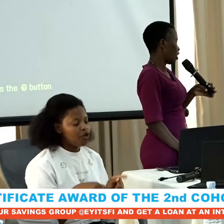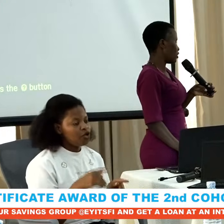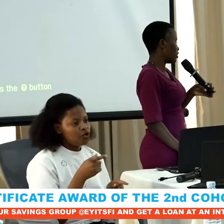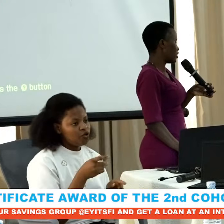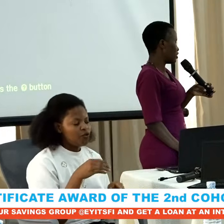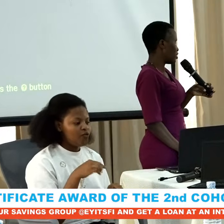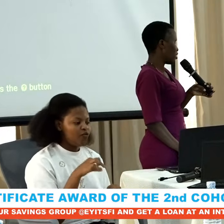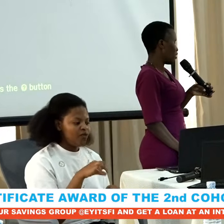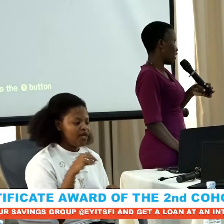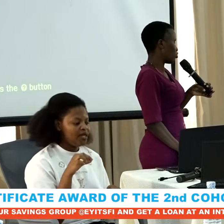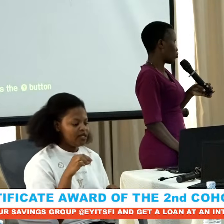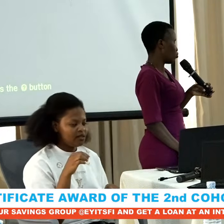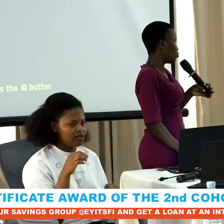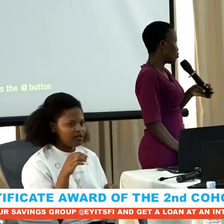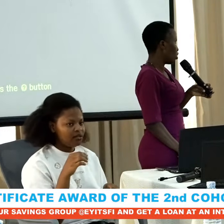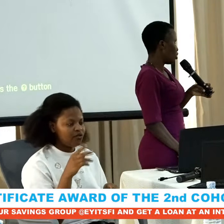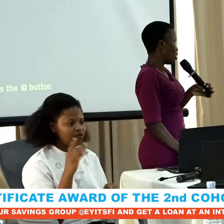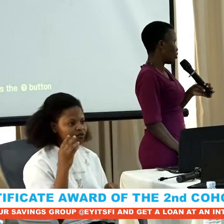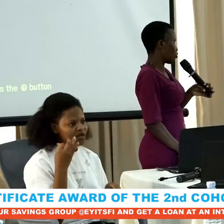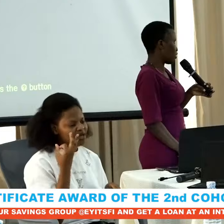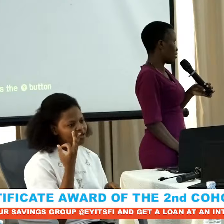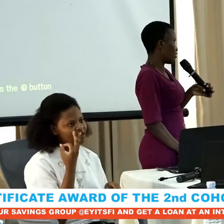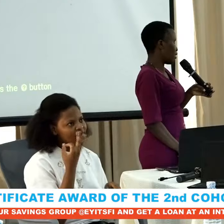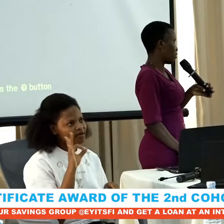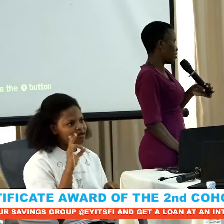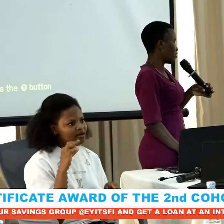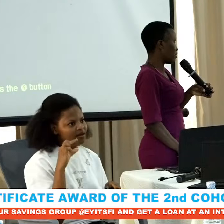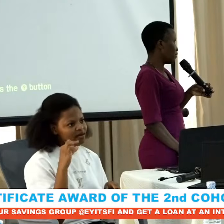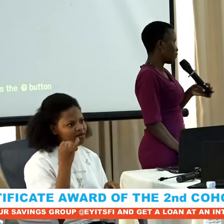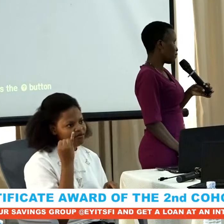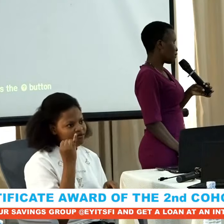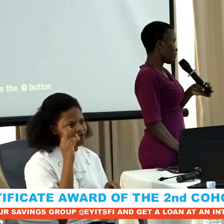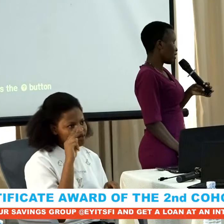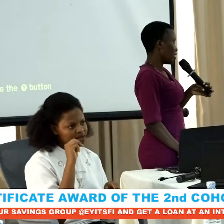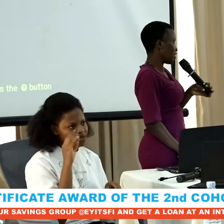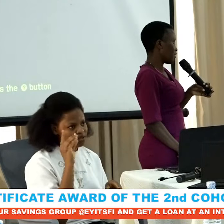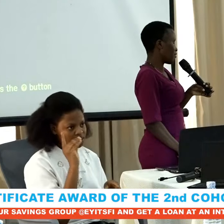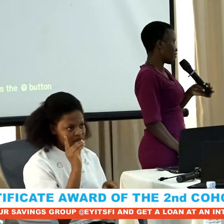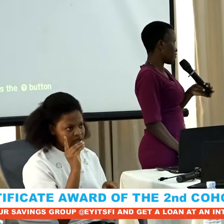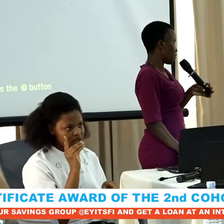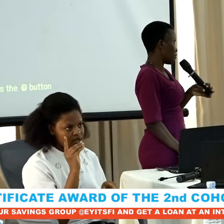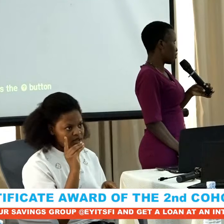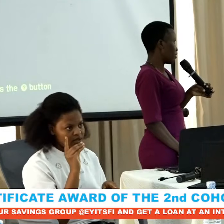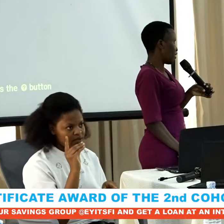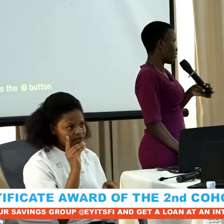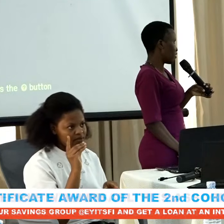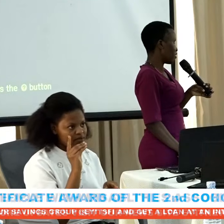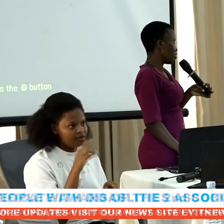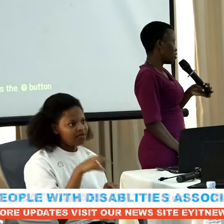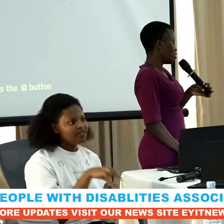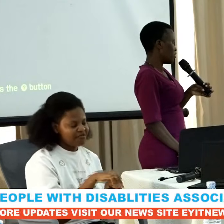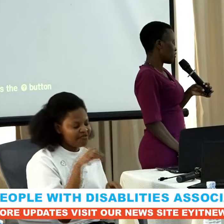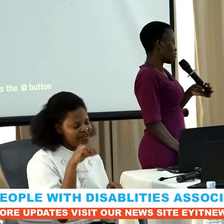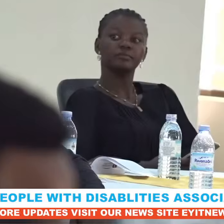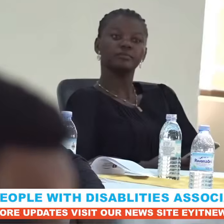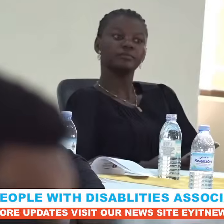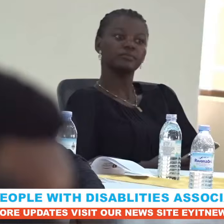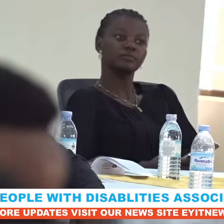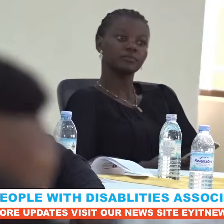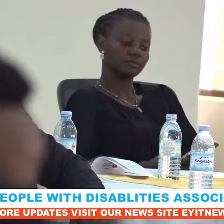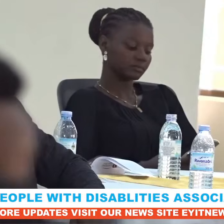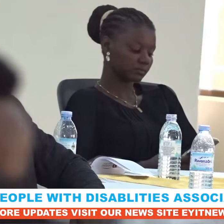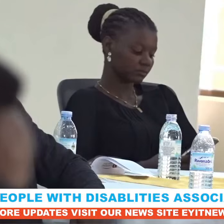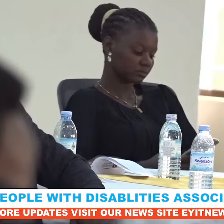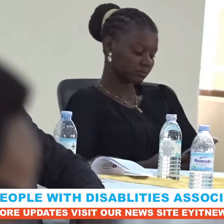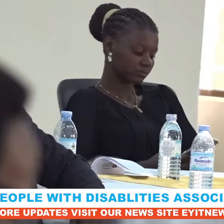You're carrying the two. Also that disability exists, only that it's rare to